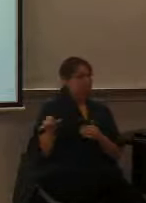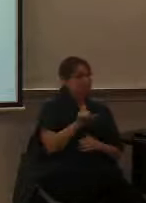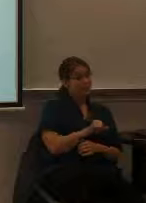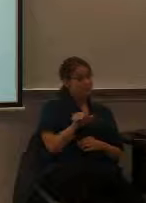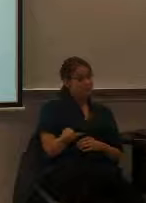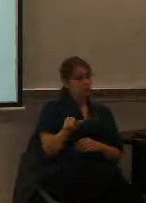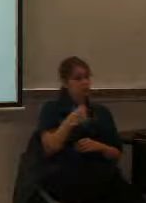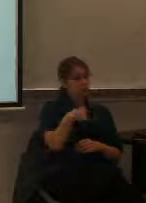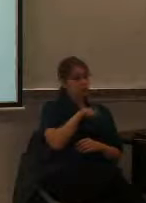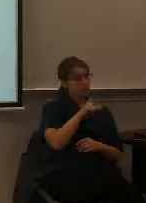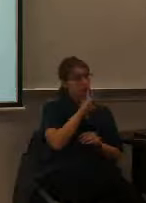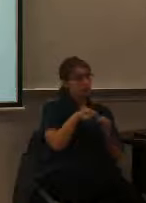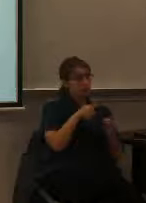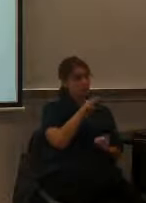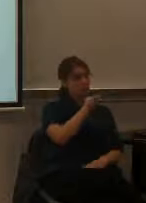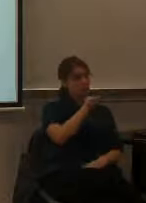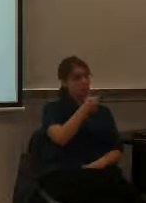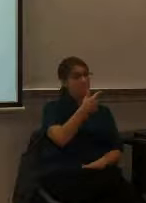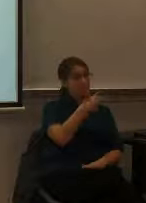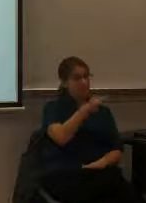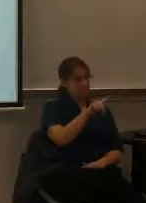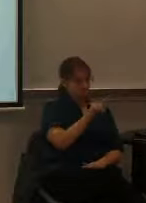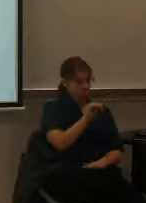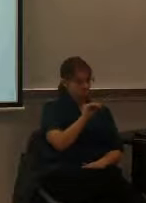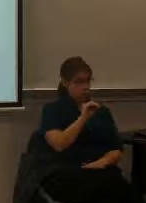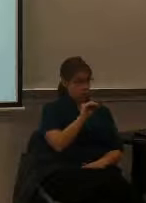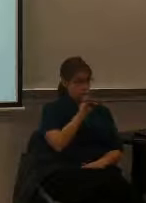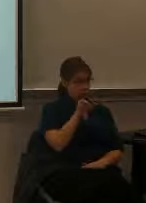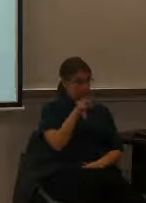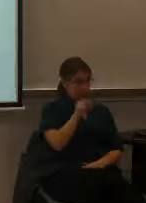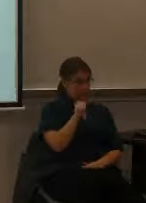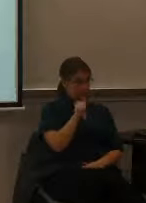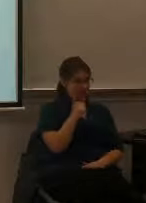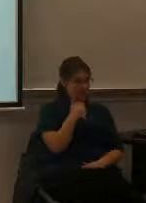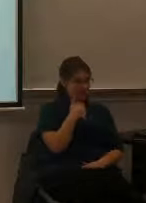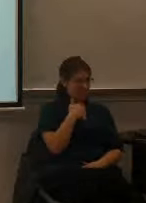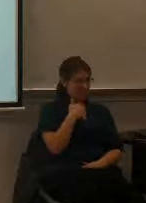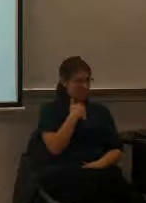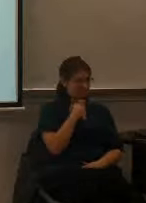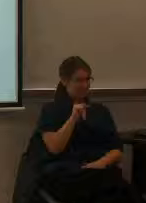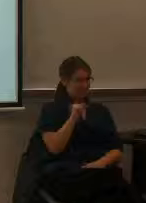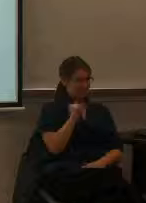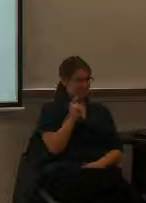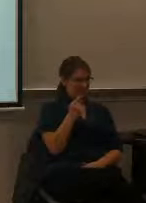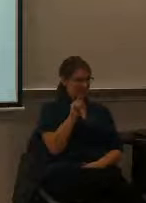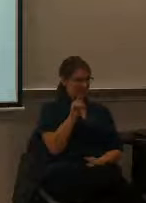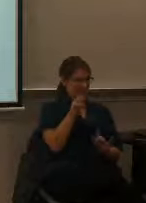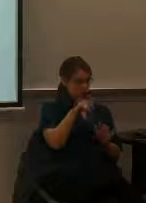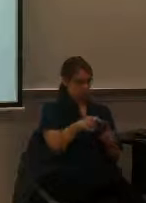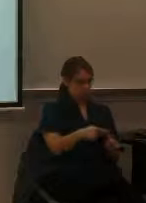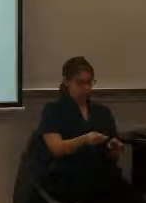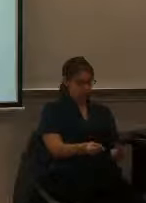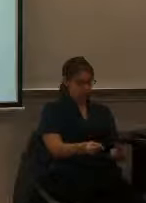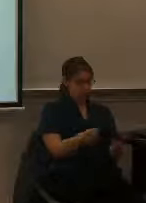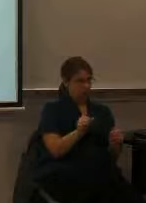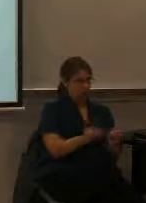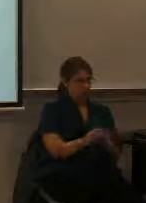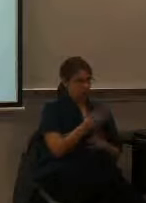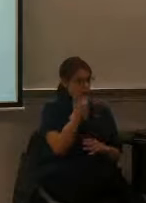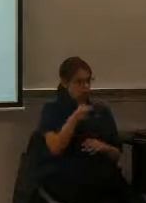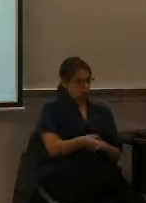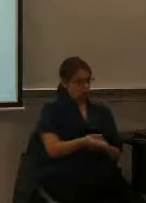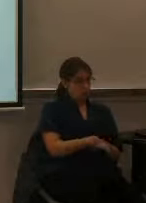Likewise, we talked about those magnetotactic bacteria that have taxis that gets them down the sediment. Well, that puts them down in an environment where they can grow better,